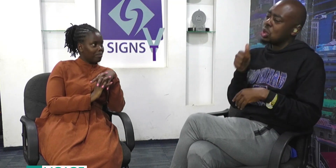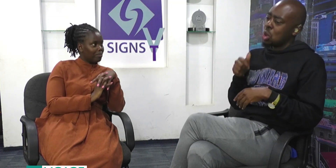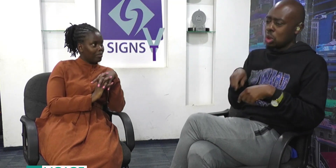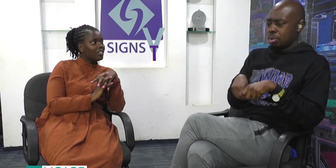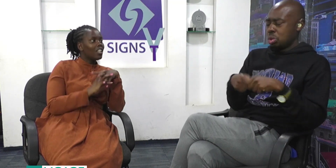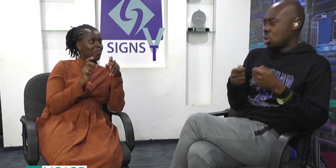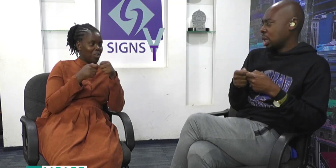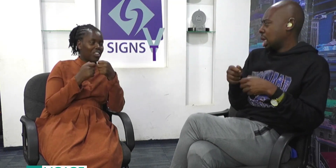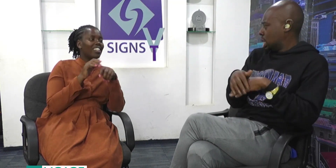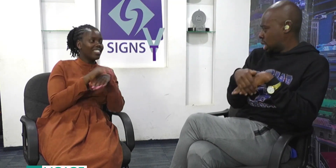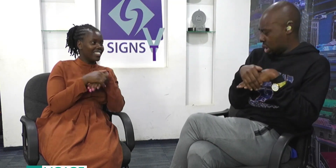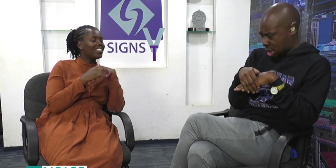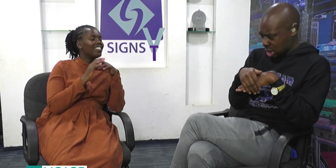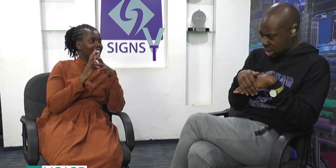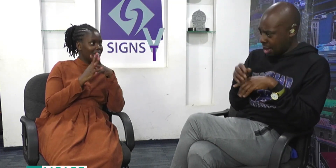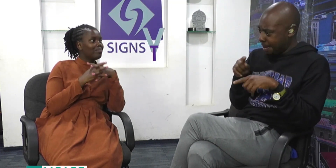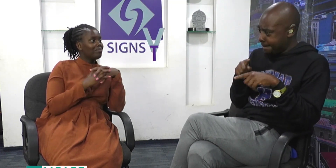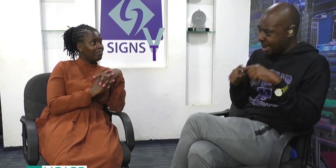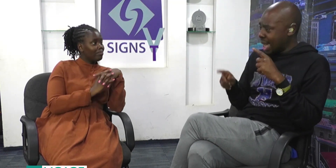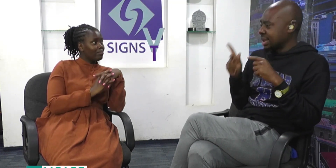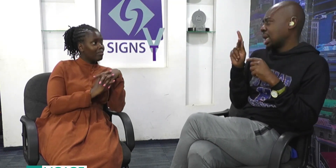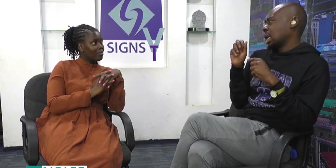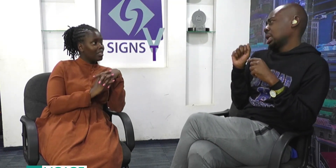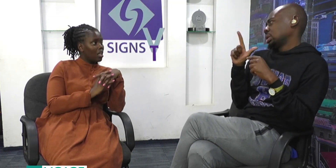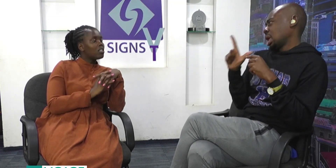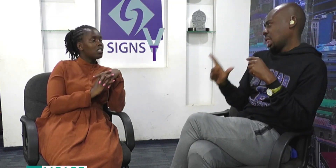So, and you get that their English is broken because our